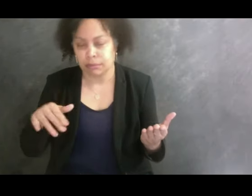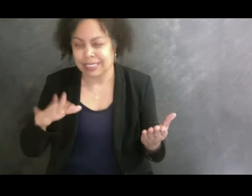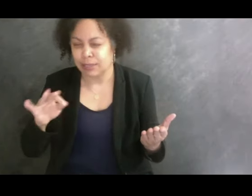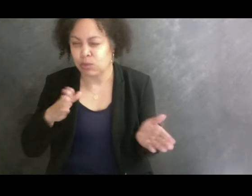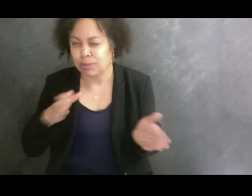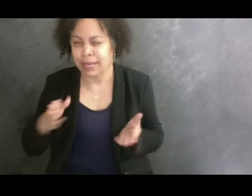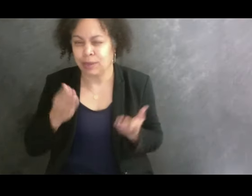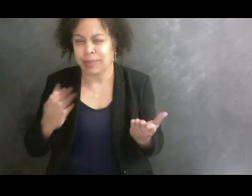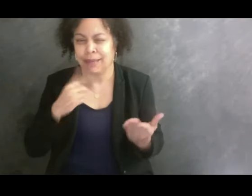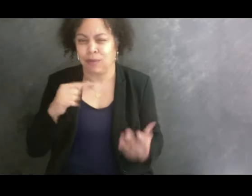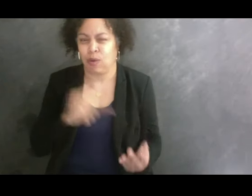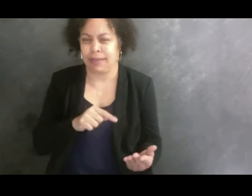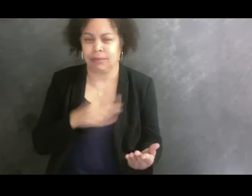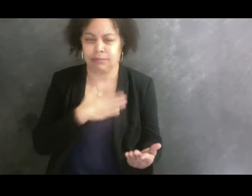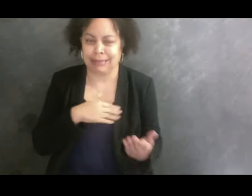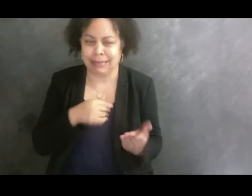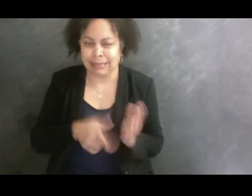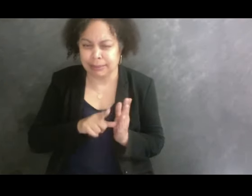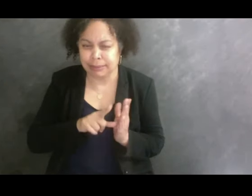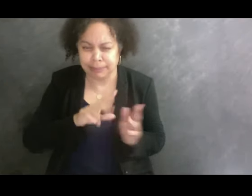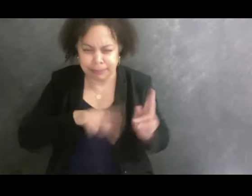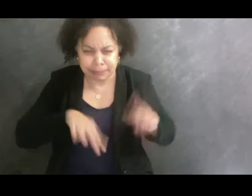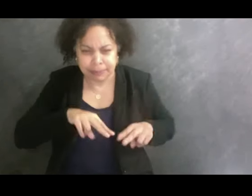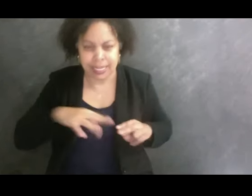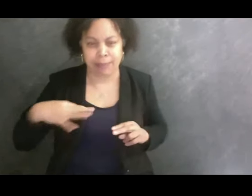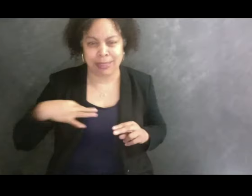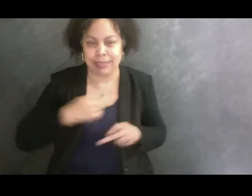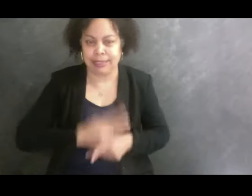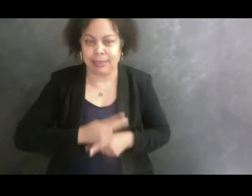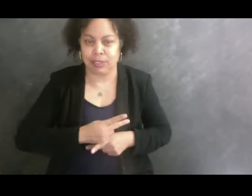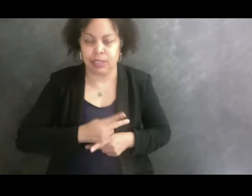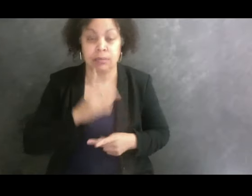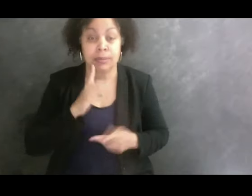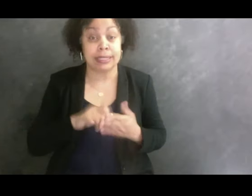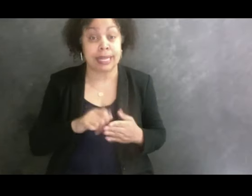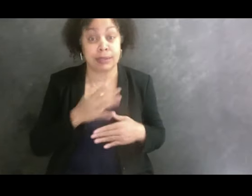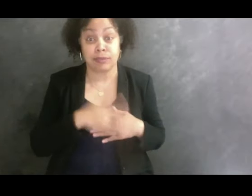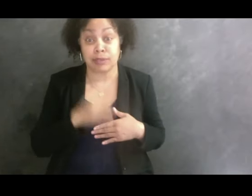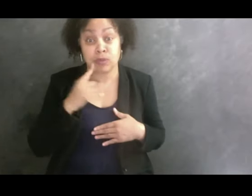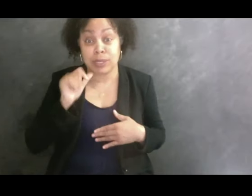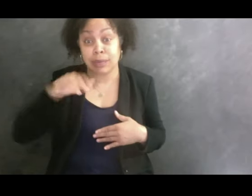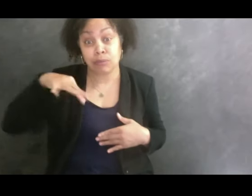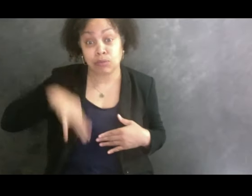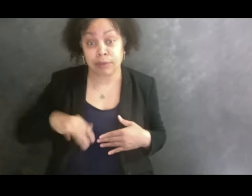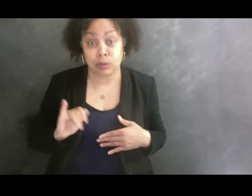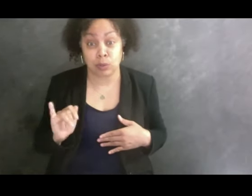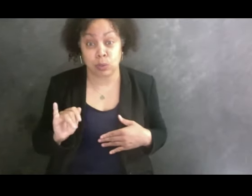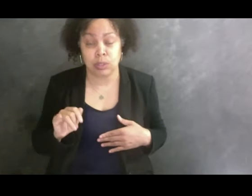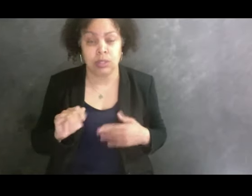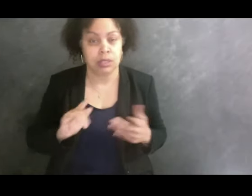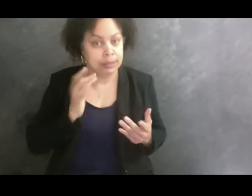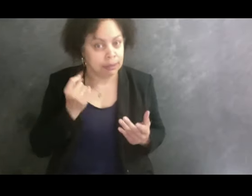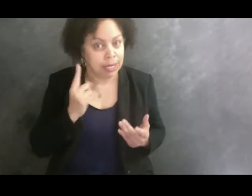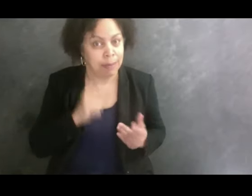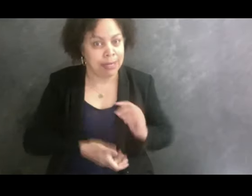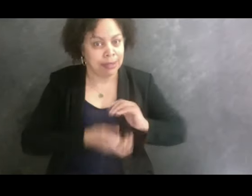please take a closer look at that application. That application is open to nonprofit organizations who are working in partnership with